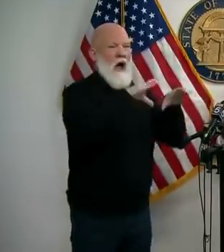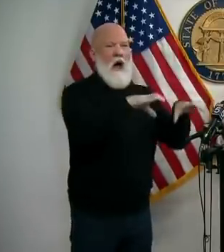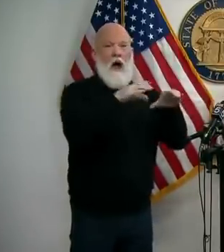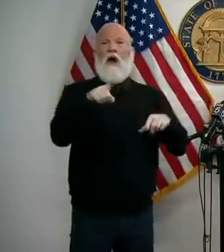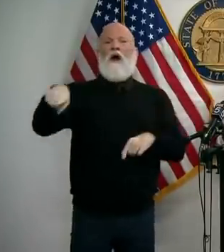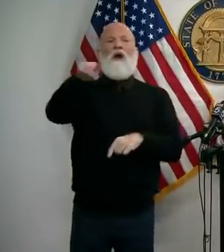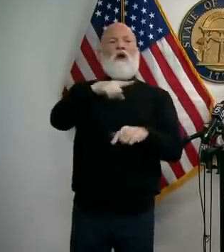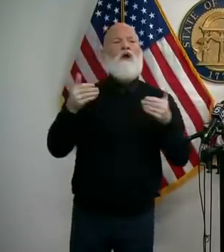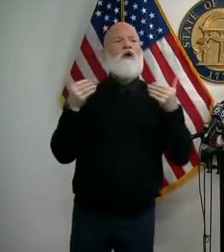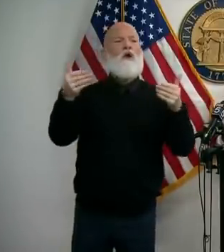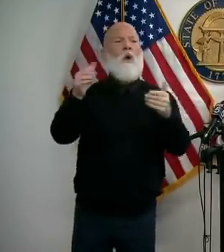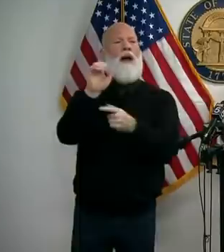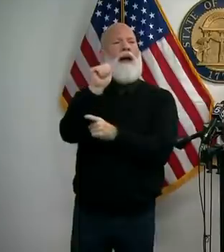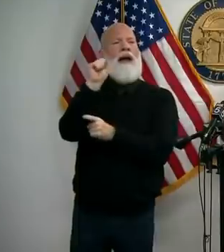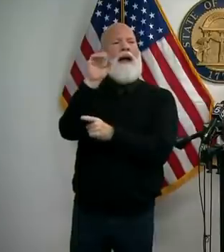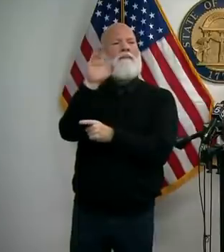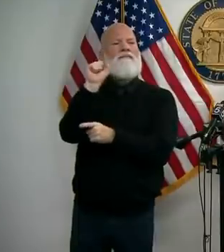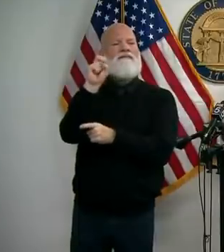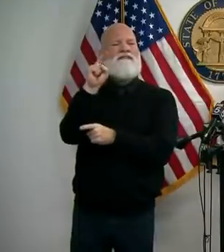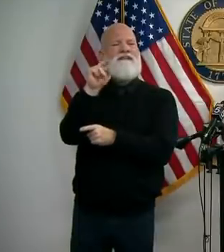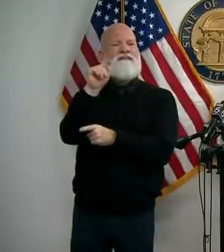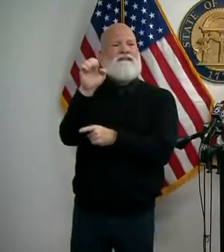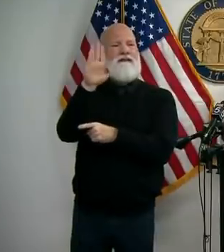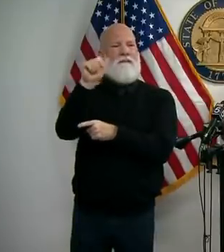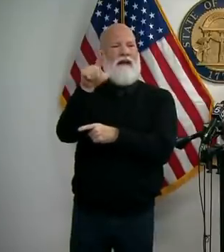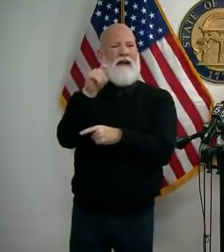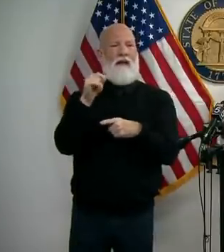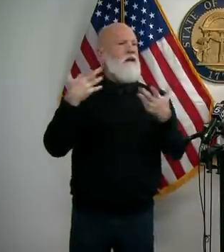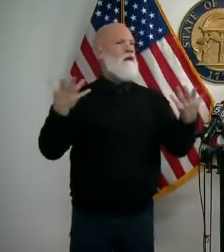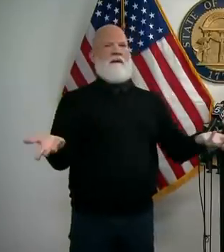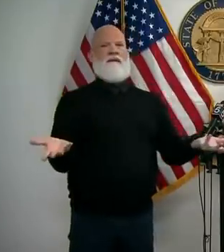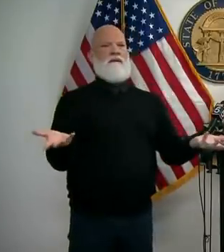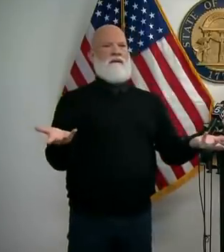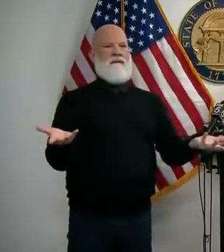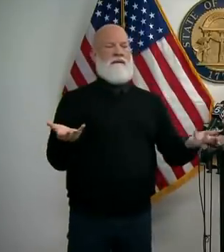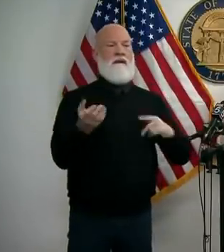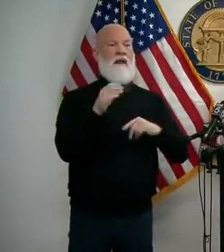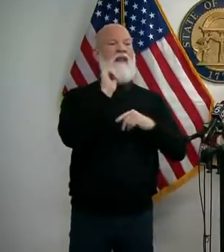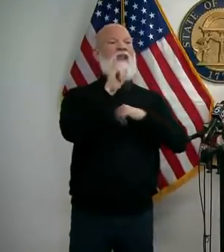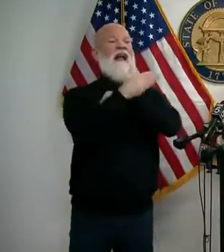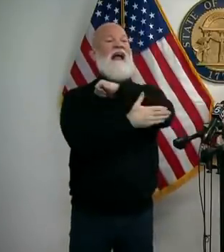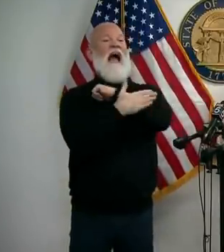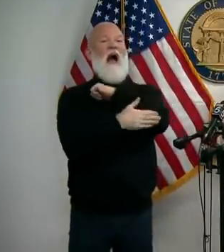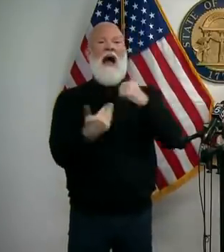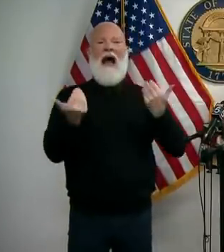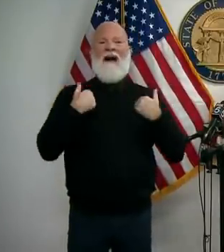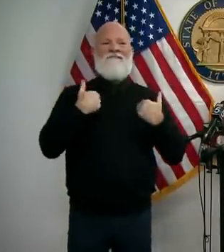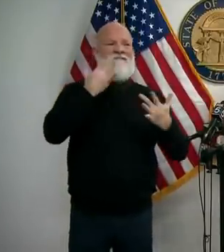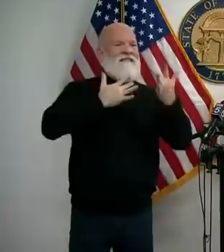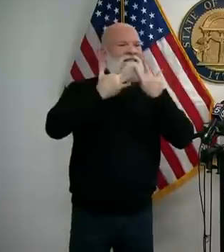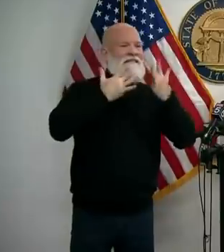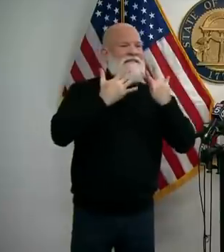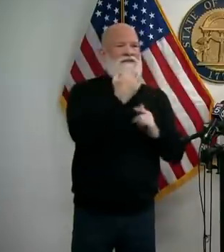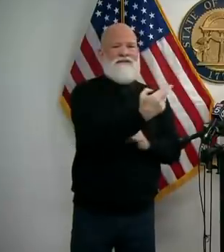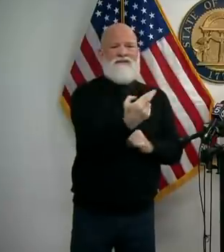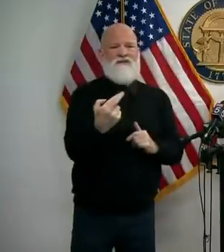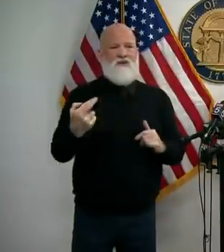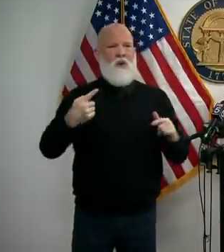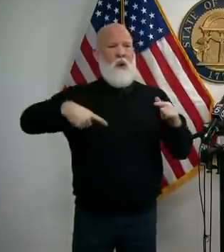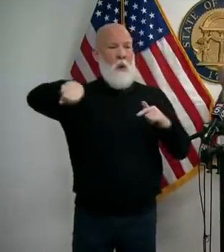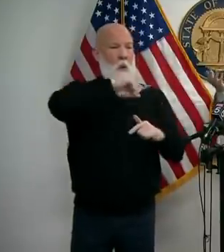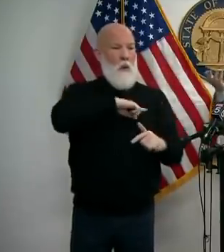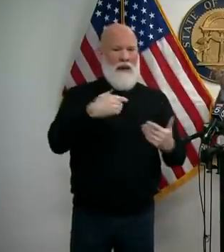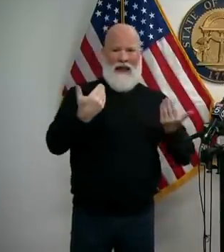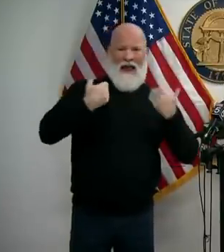Some of these counties are under-resourced. Some of them have big staffs, but they're exhausted and focused on getting one thing done at a time. So what we did is we're asking